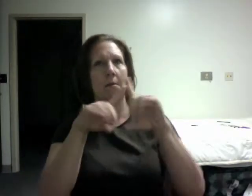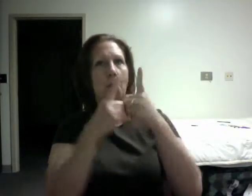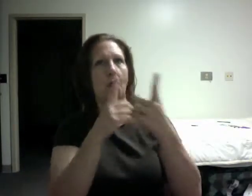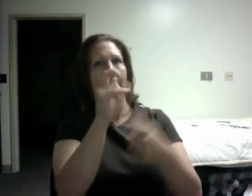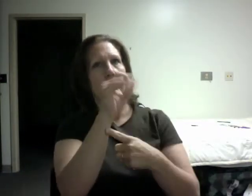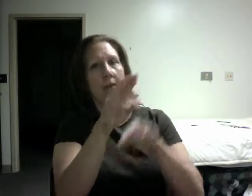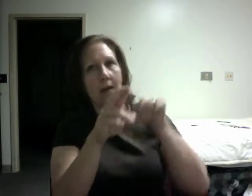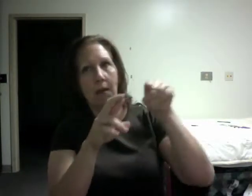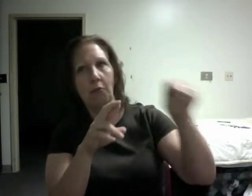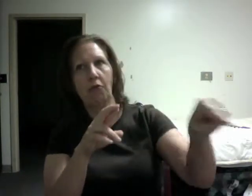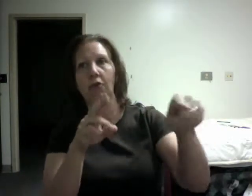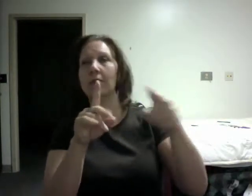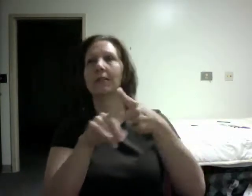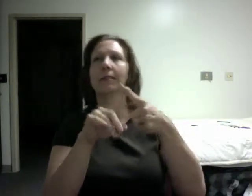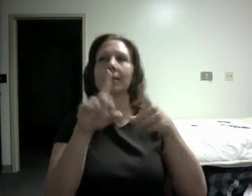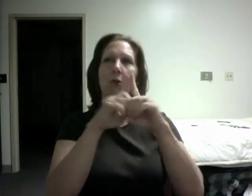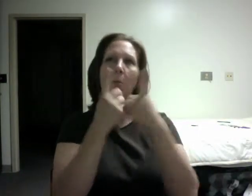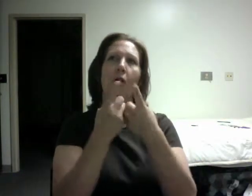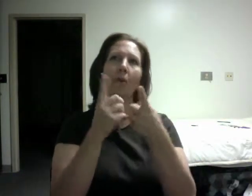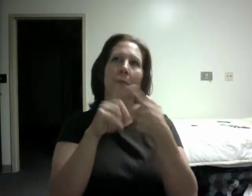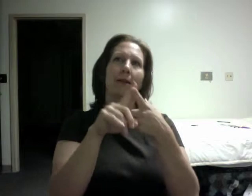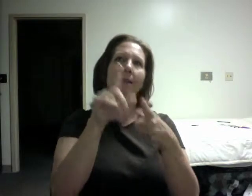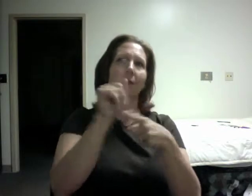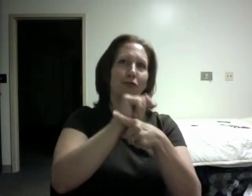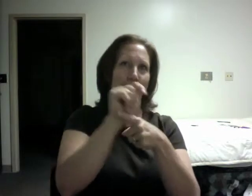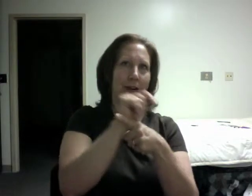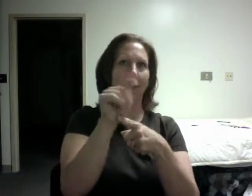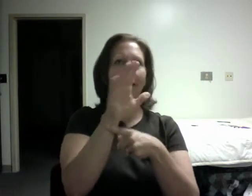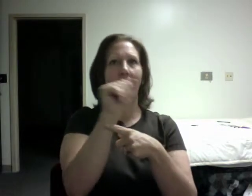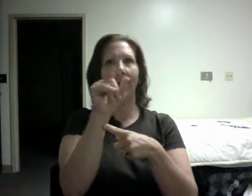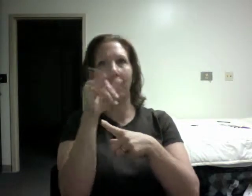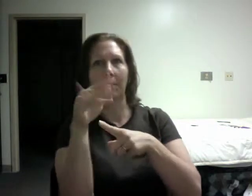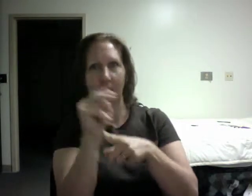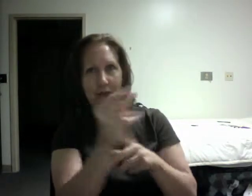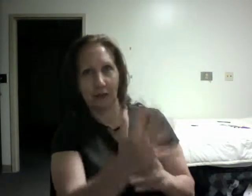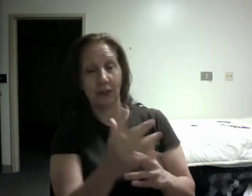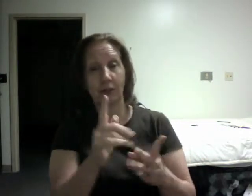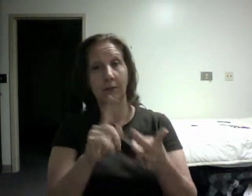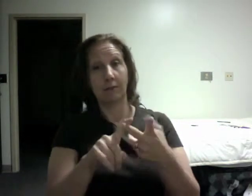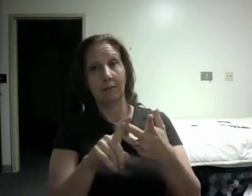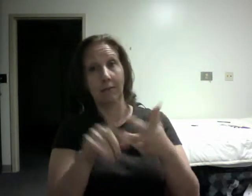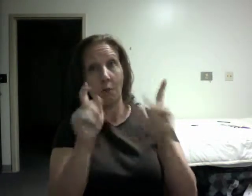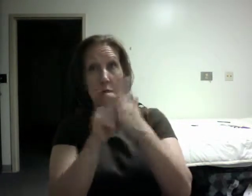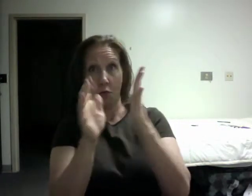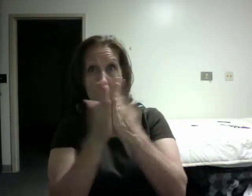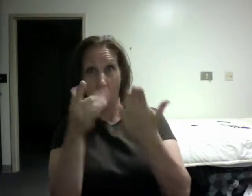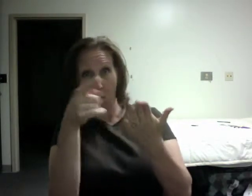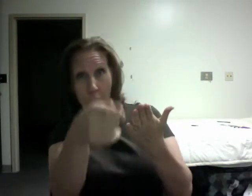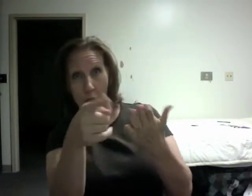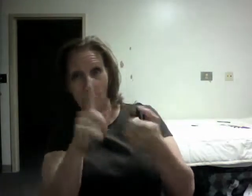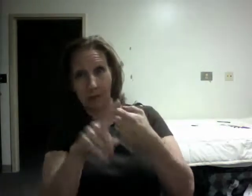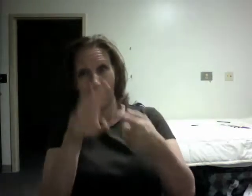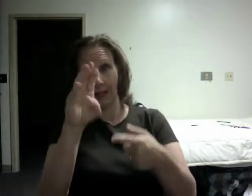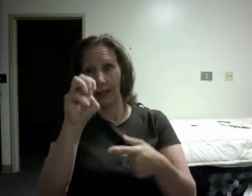Administration. In your notebooks under Employer, you will see the application and request forms for that